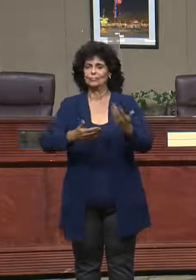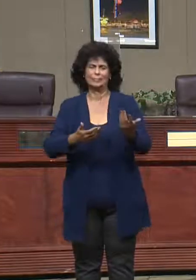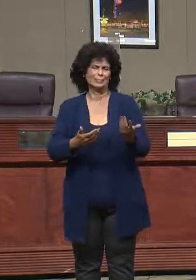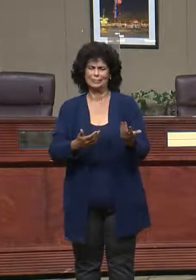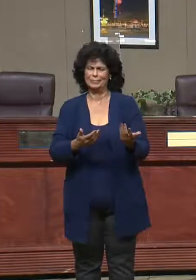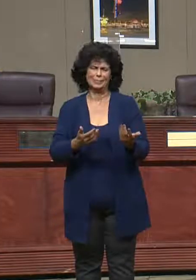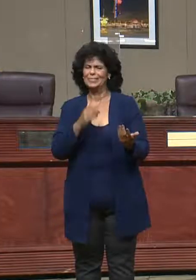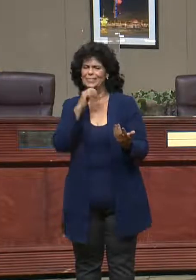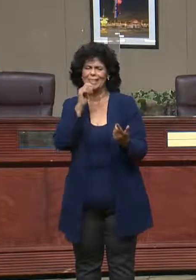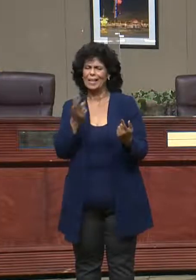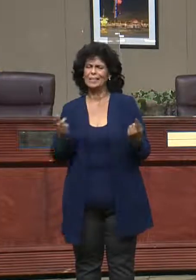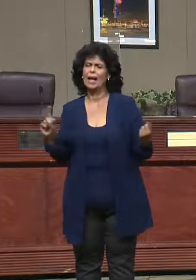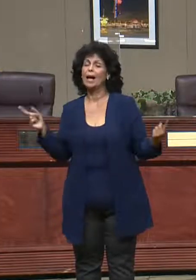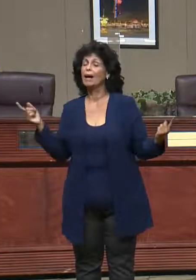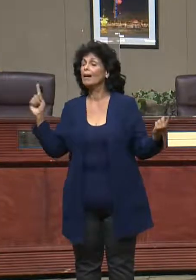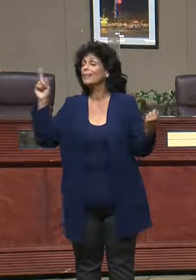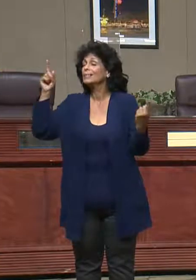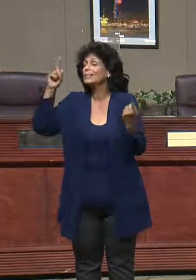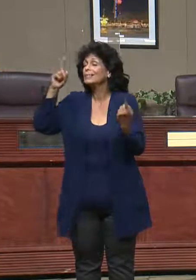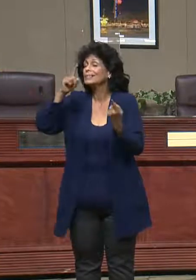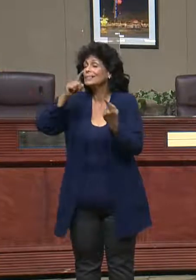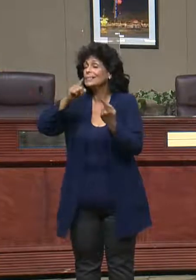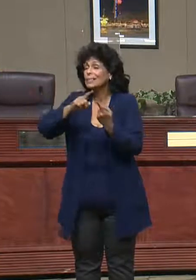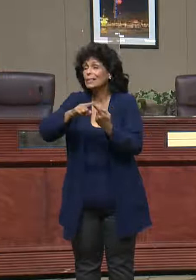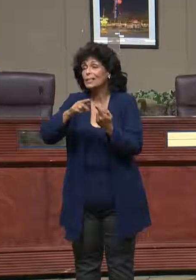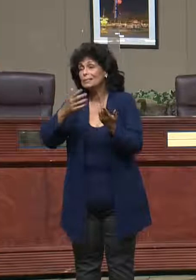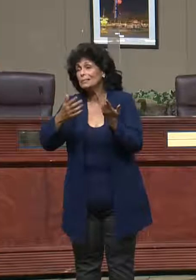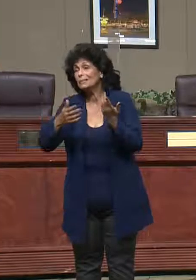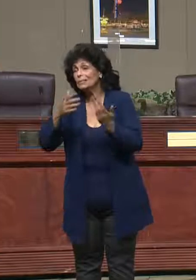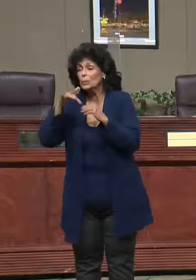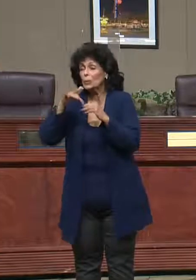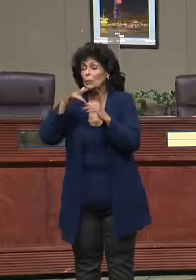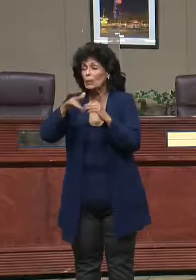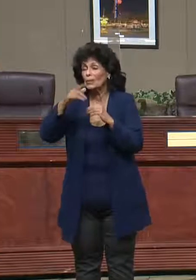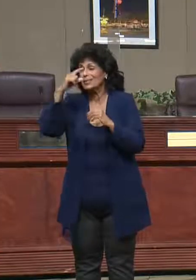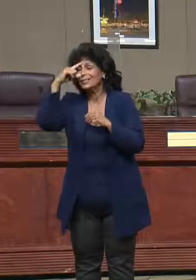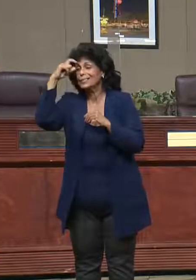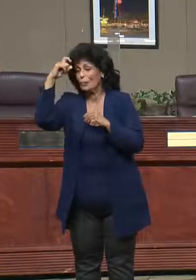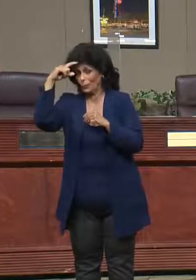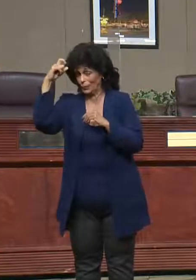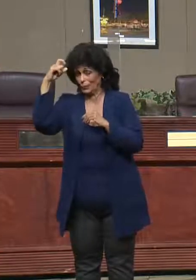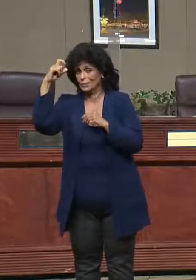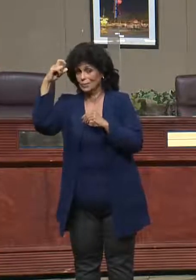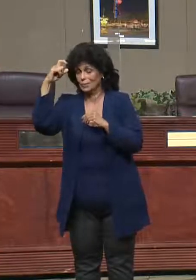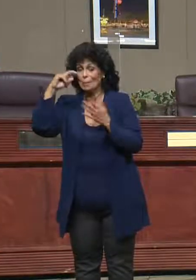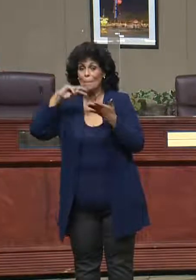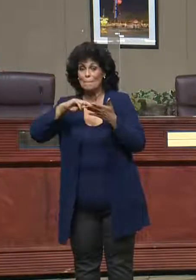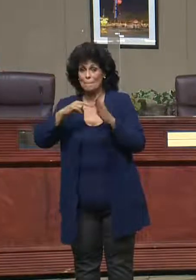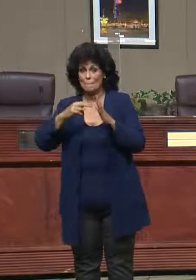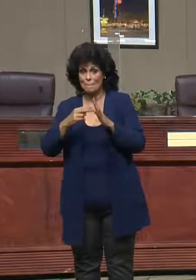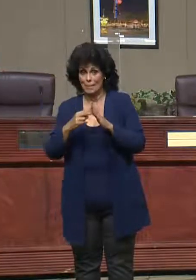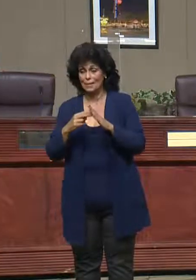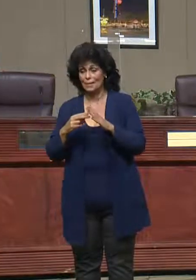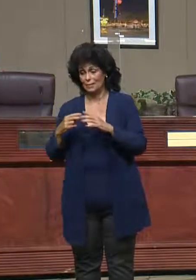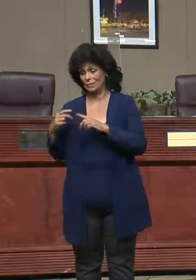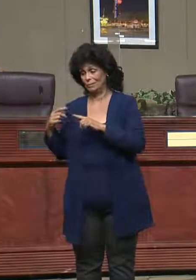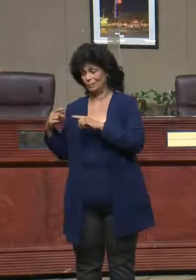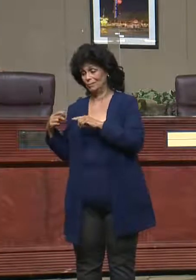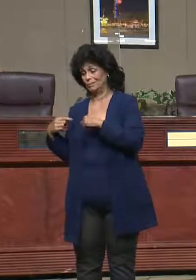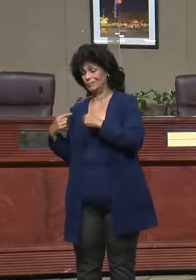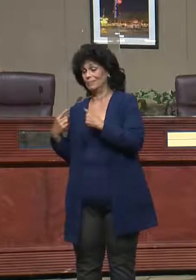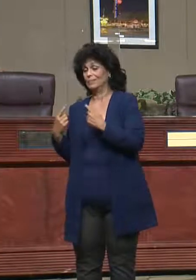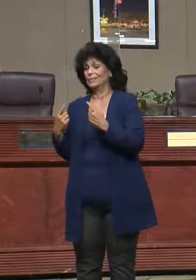summer. So because of that, our small businesses are going to continue to